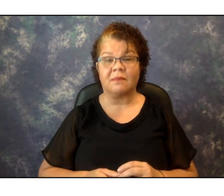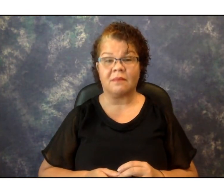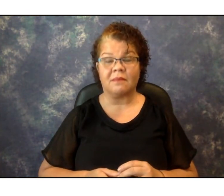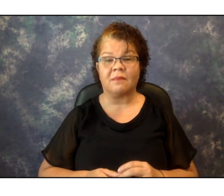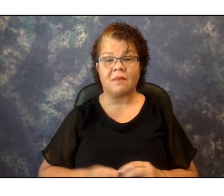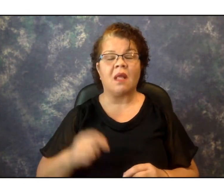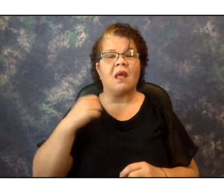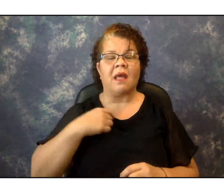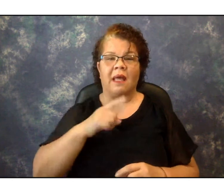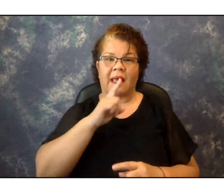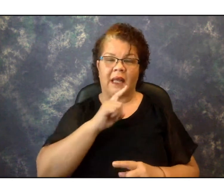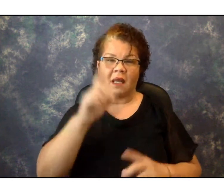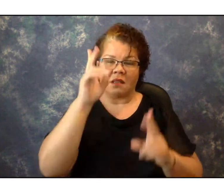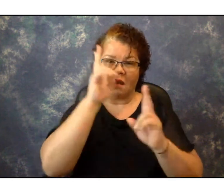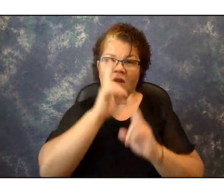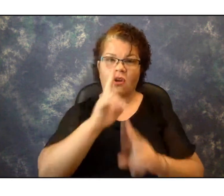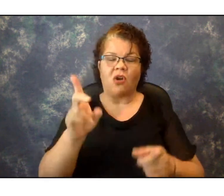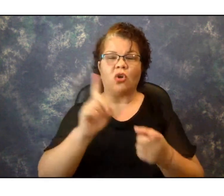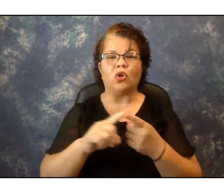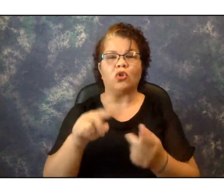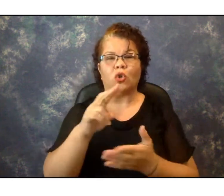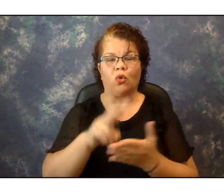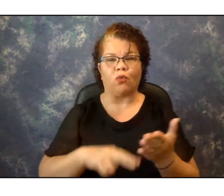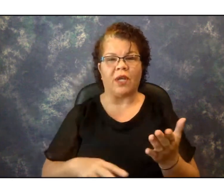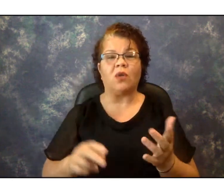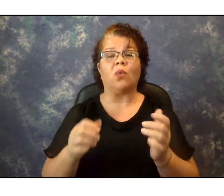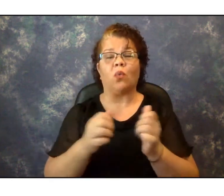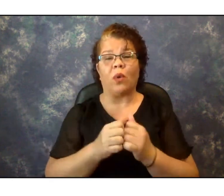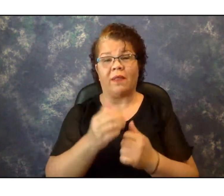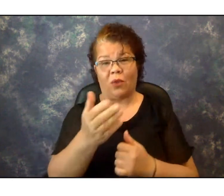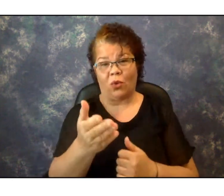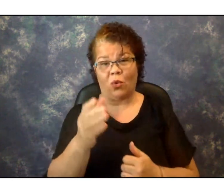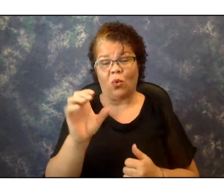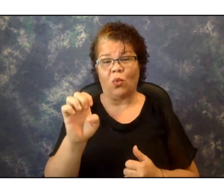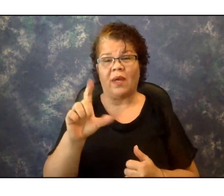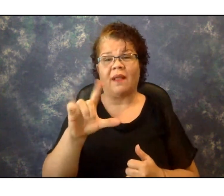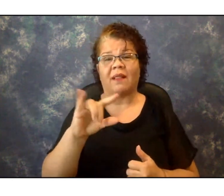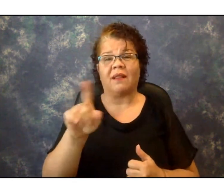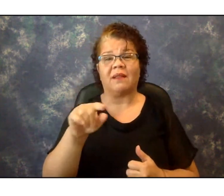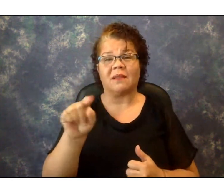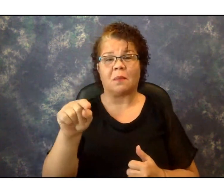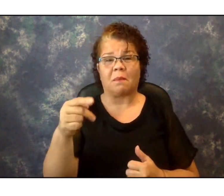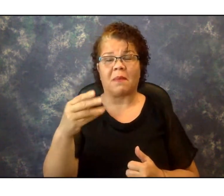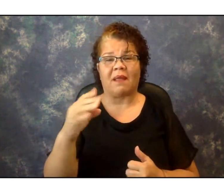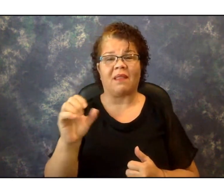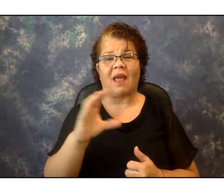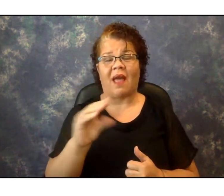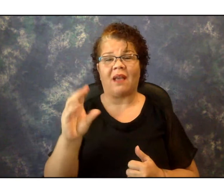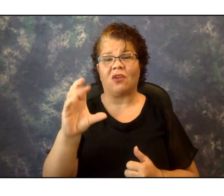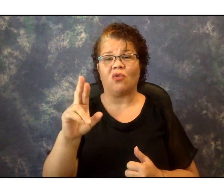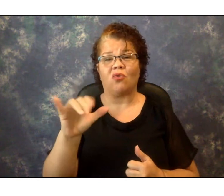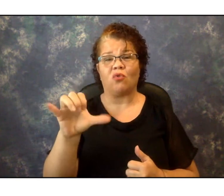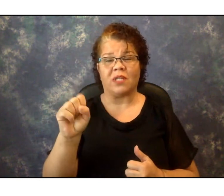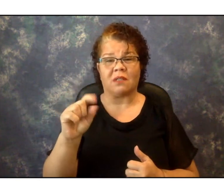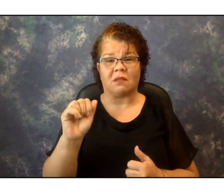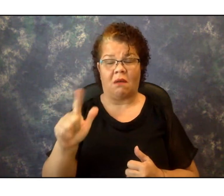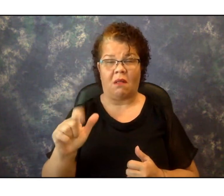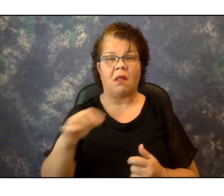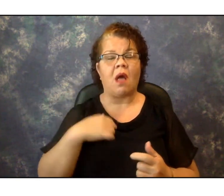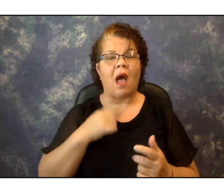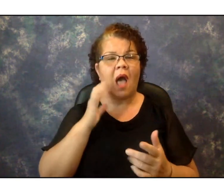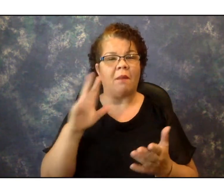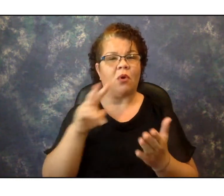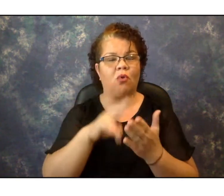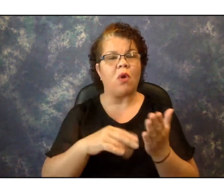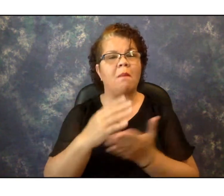to and with you, Elizabeth, and thank you so much, Crystal. I thought I would end with part of a poem, just